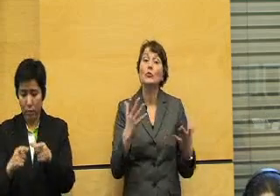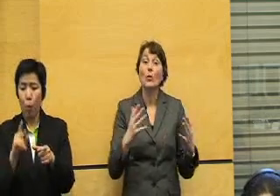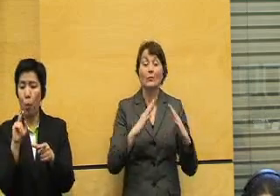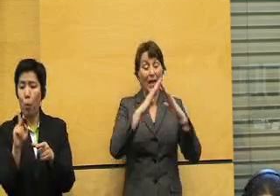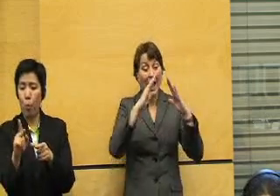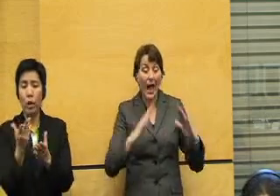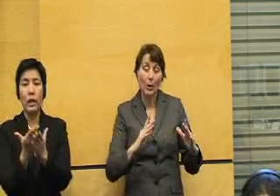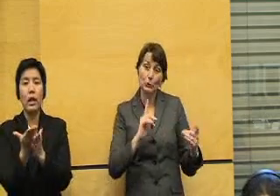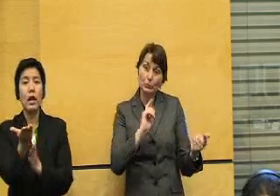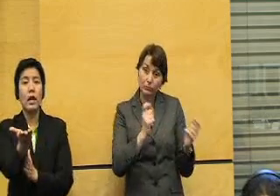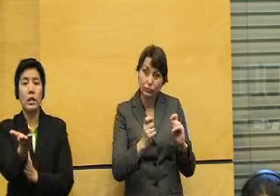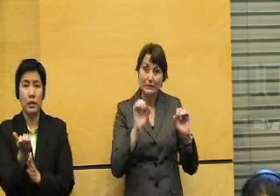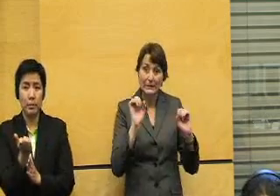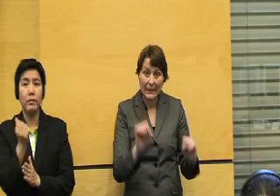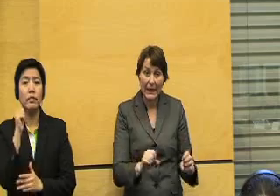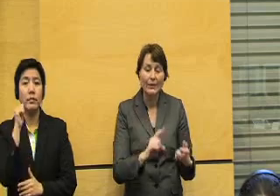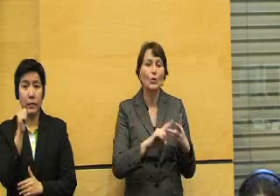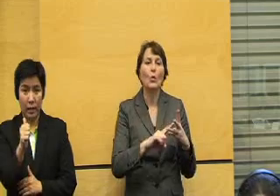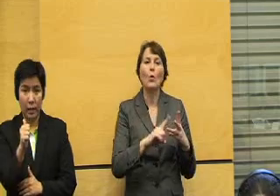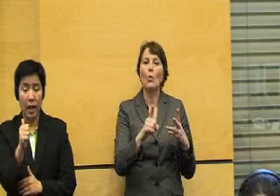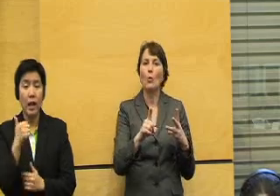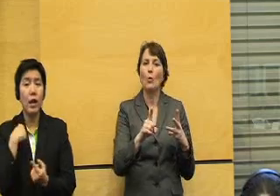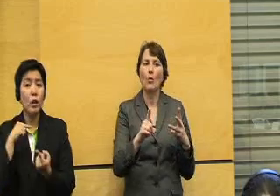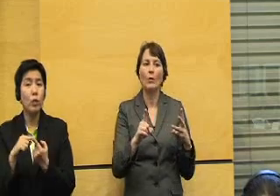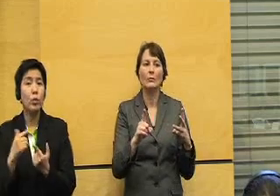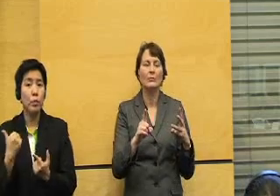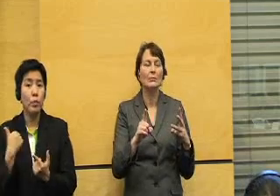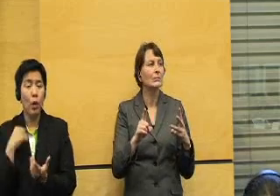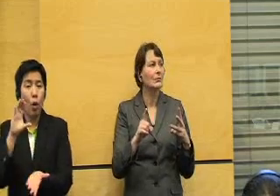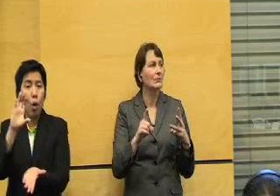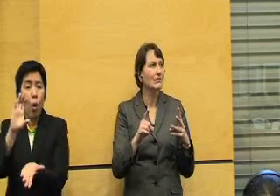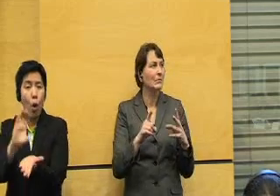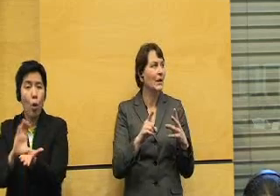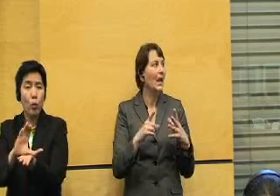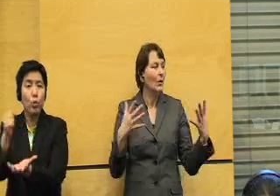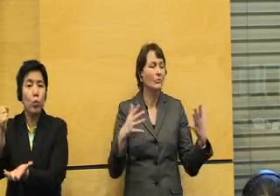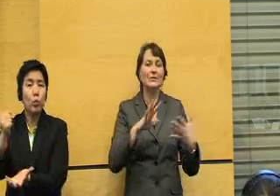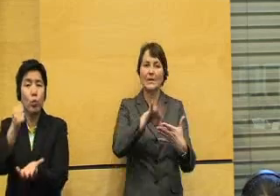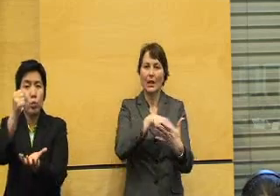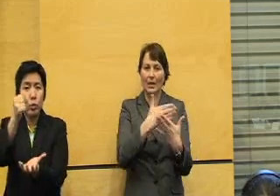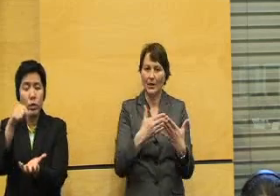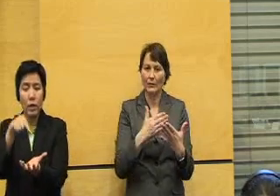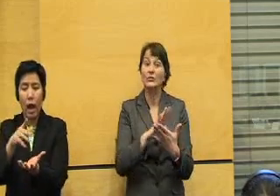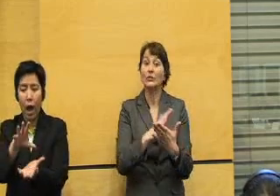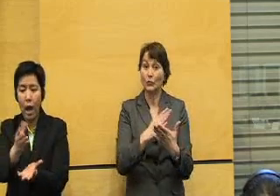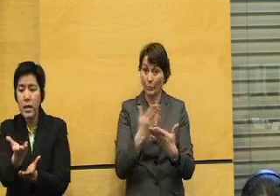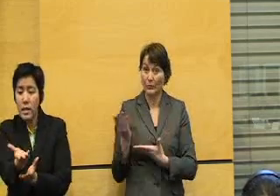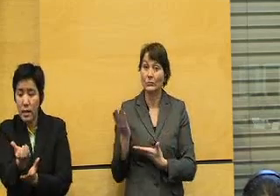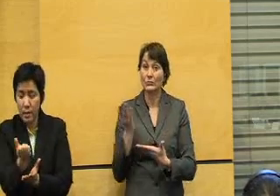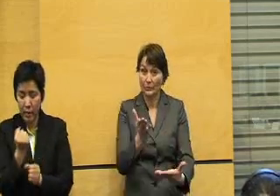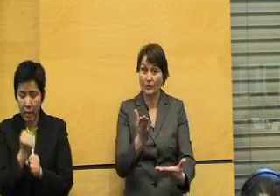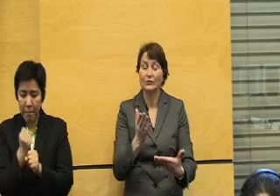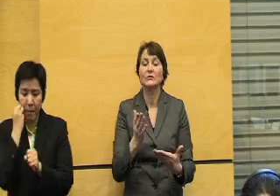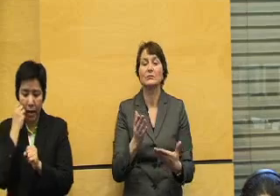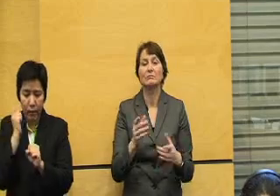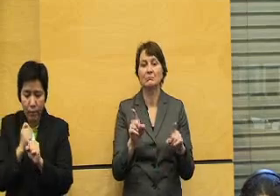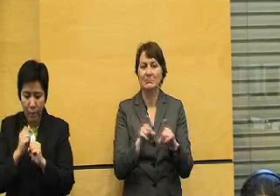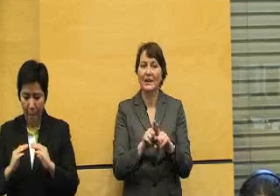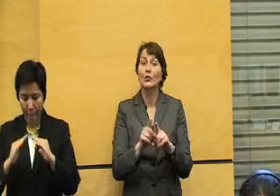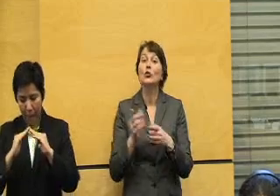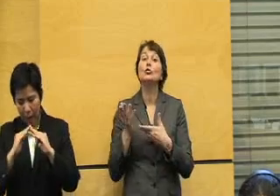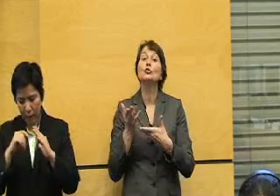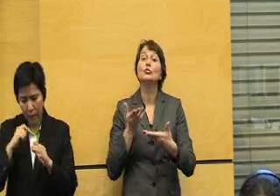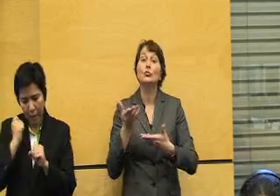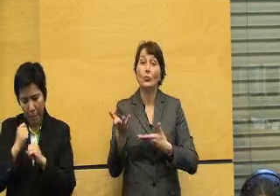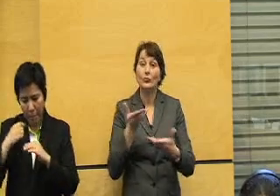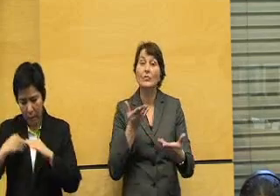modification, personal assistance, and sign language interpreters. Their services are provided